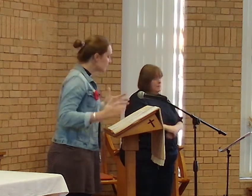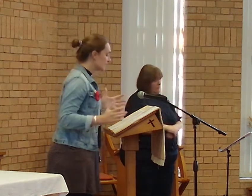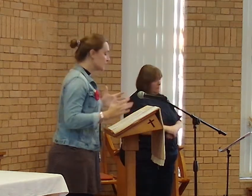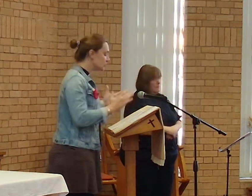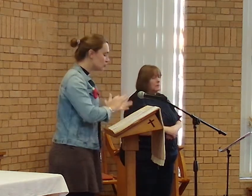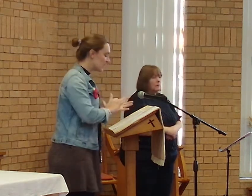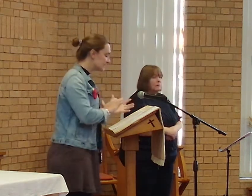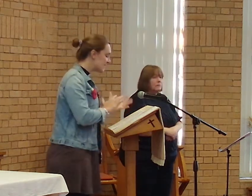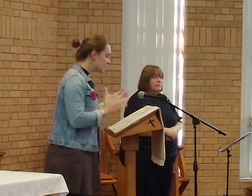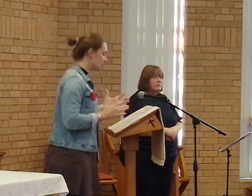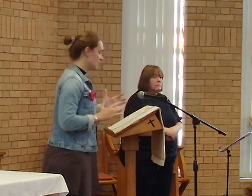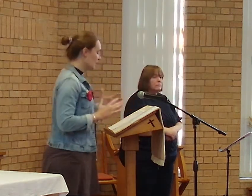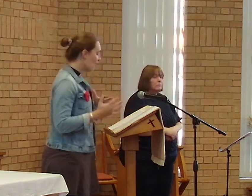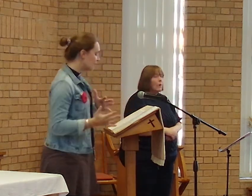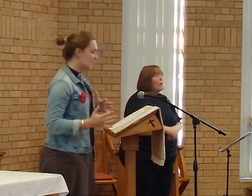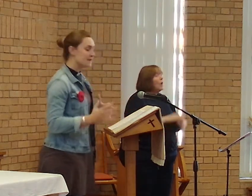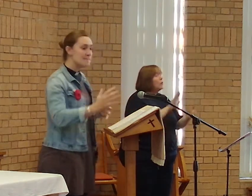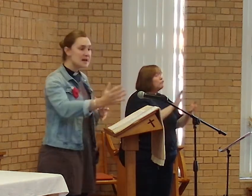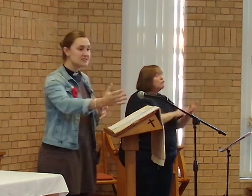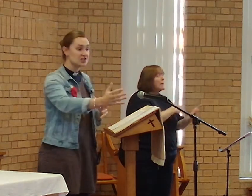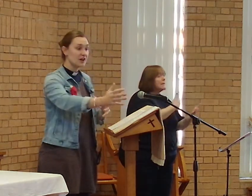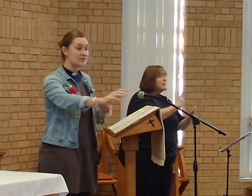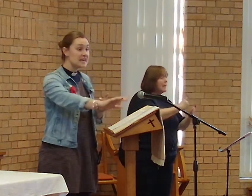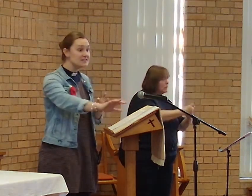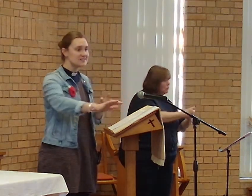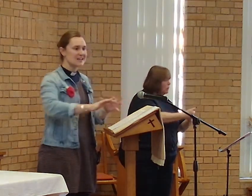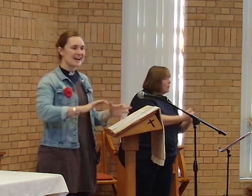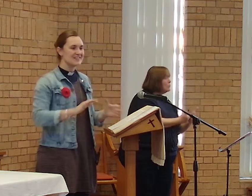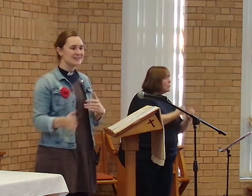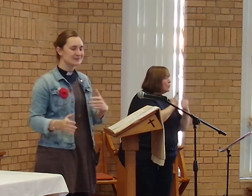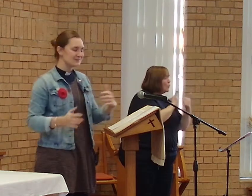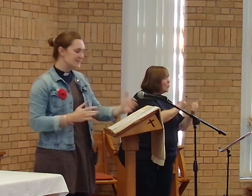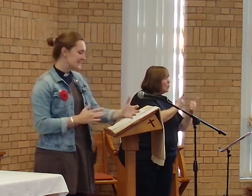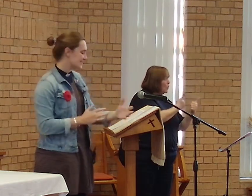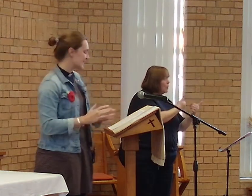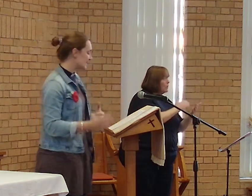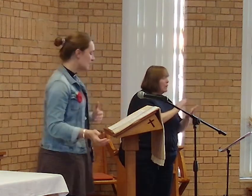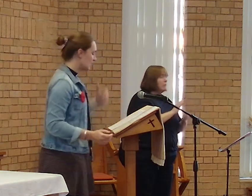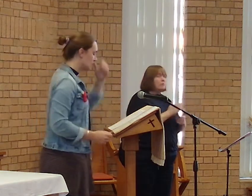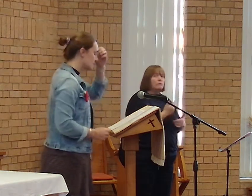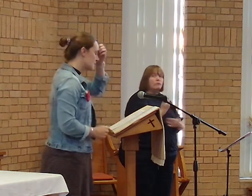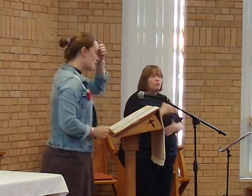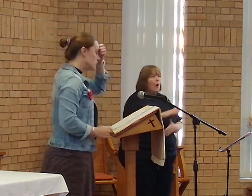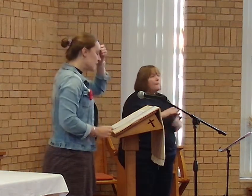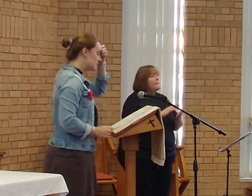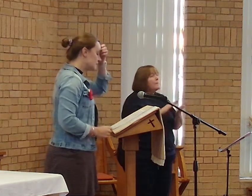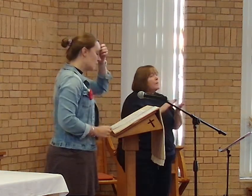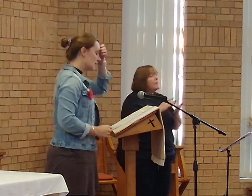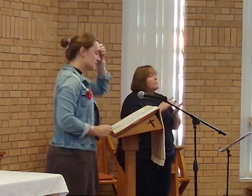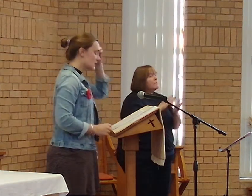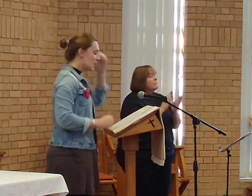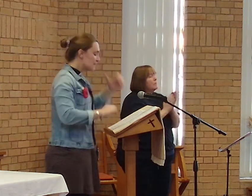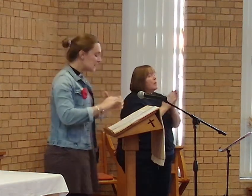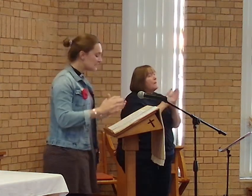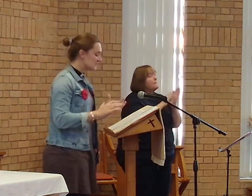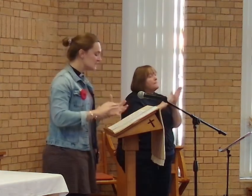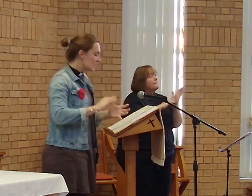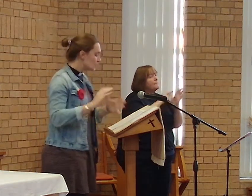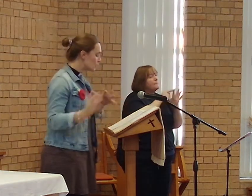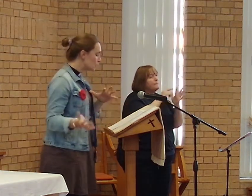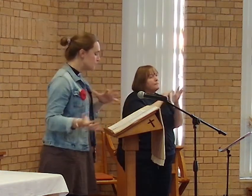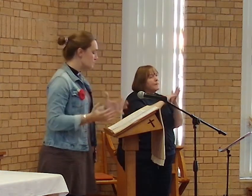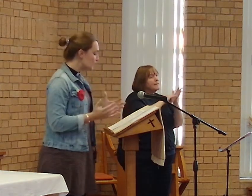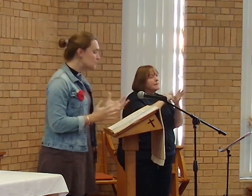Well, I think a good translation of it, and the Message kind of hints at this, what Venus and Elias read to us,